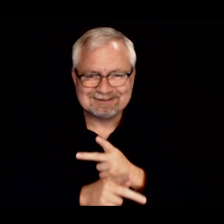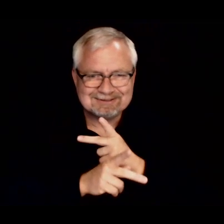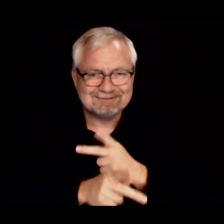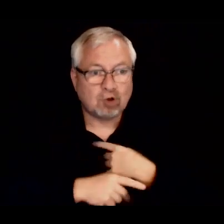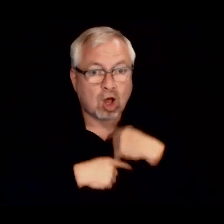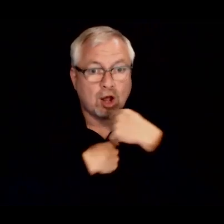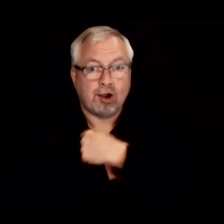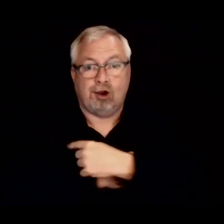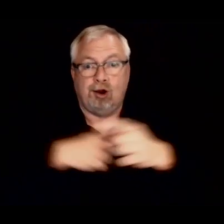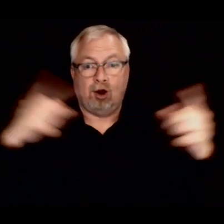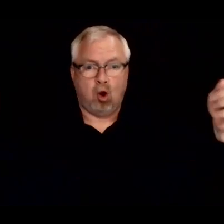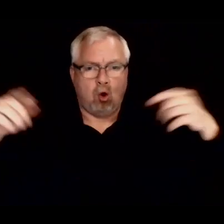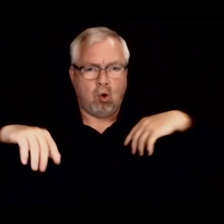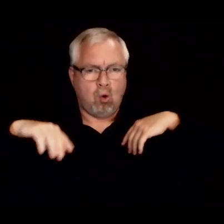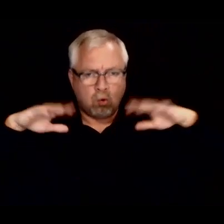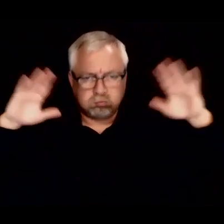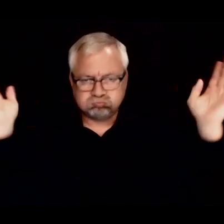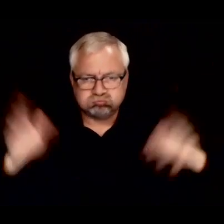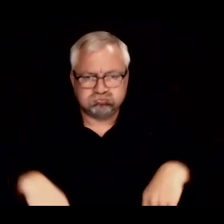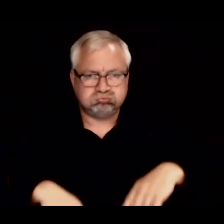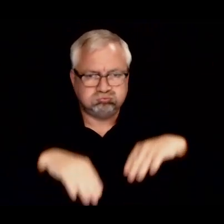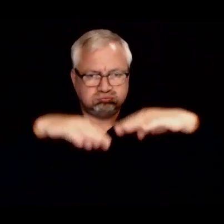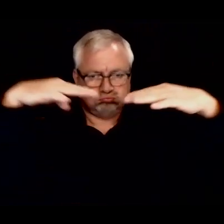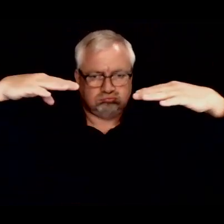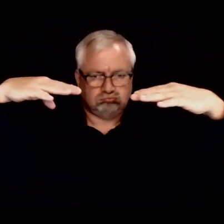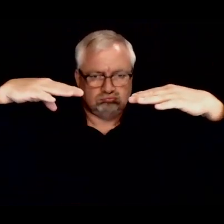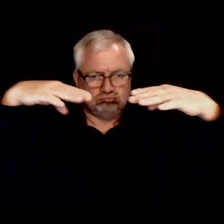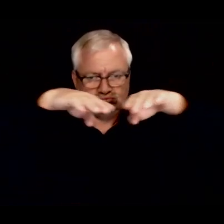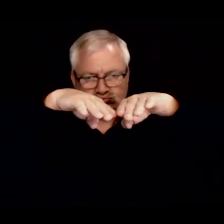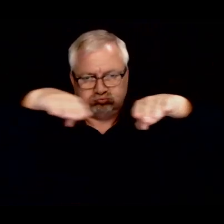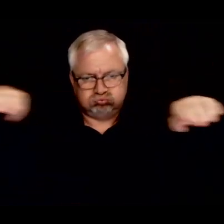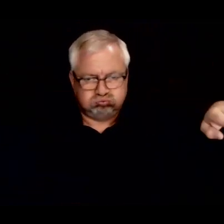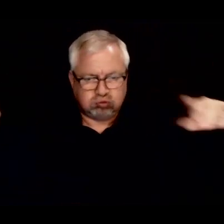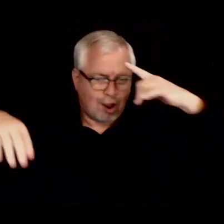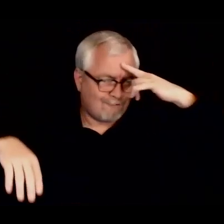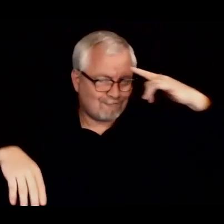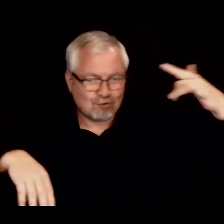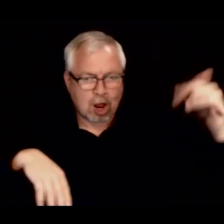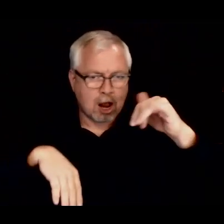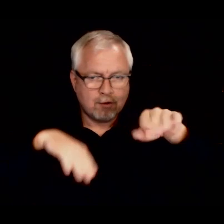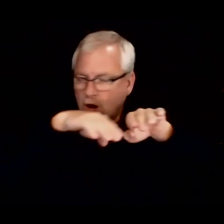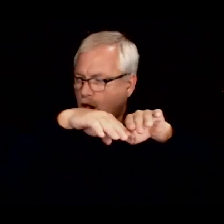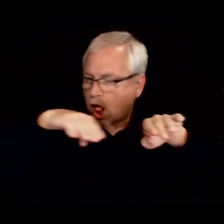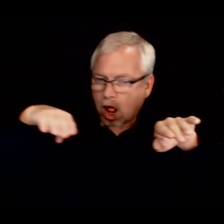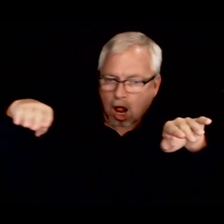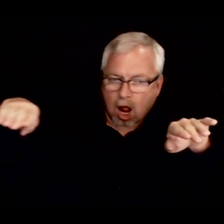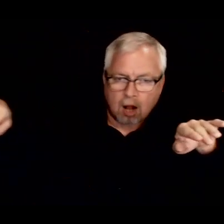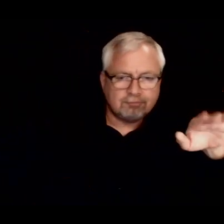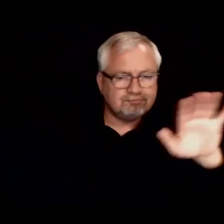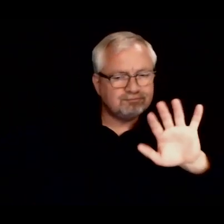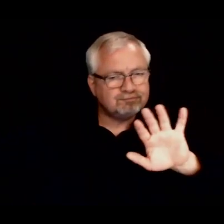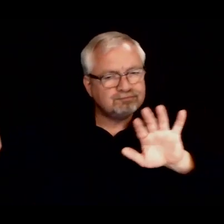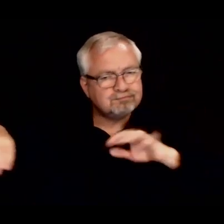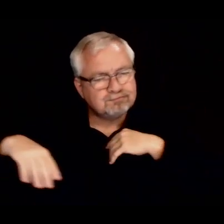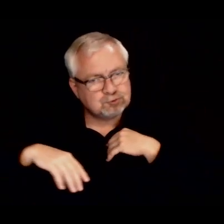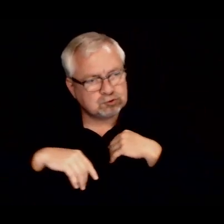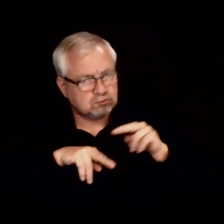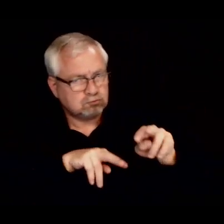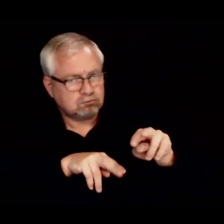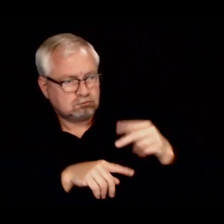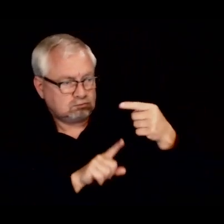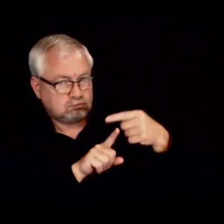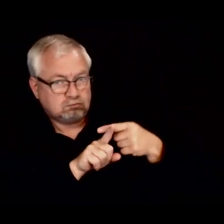last for sure, or that we knew which direction things would go from here. But when you look over the last month or so,